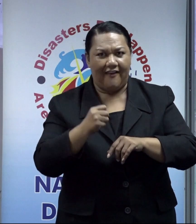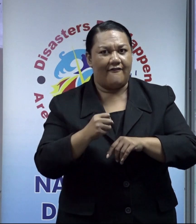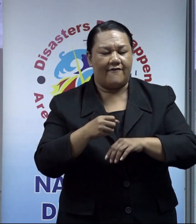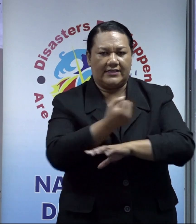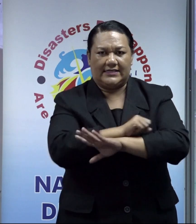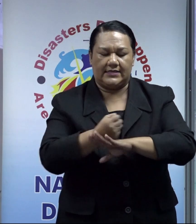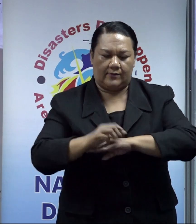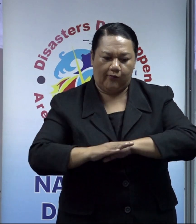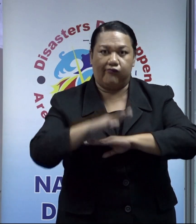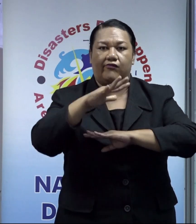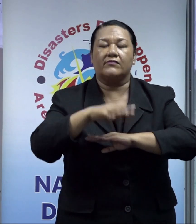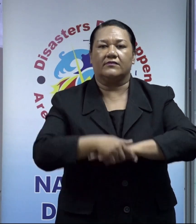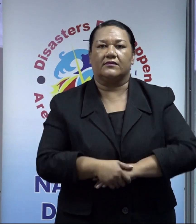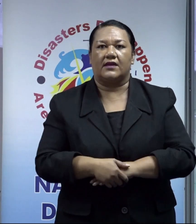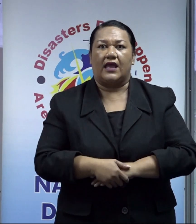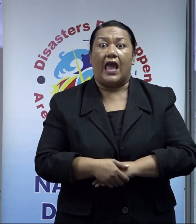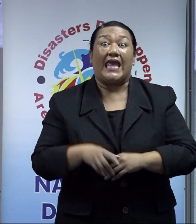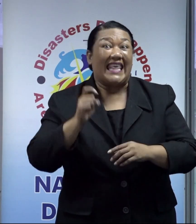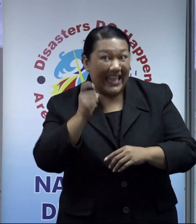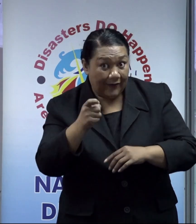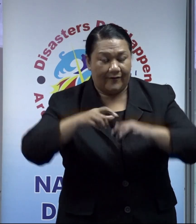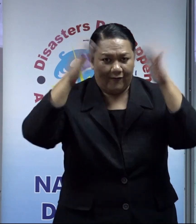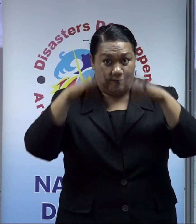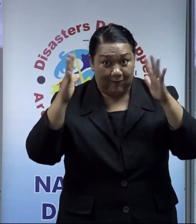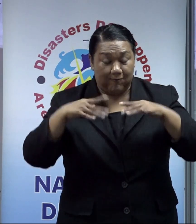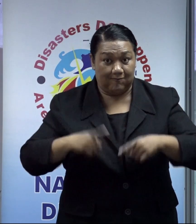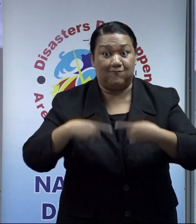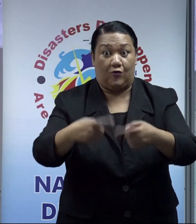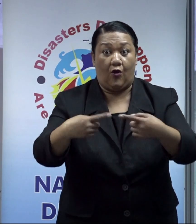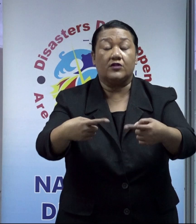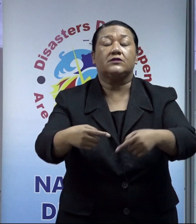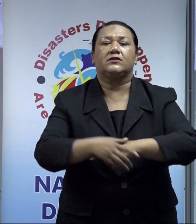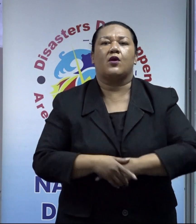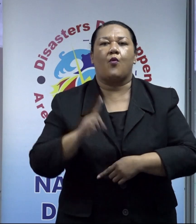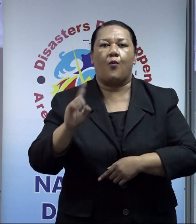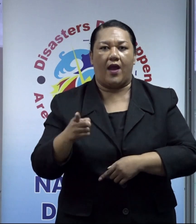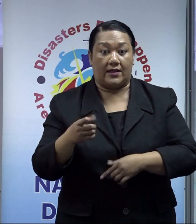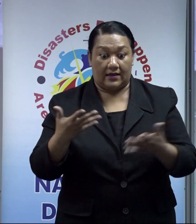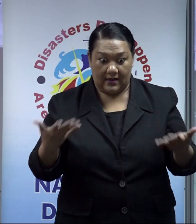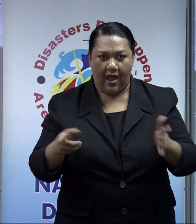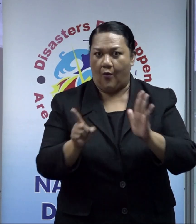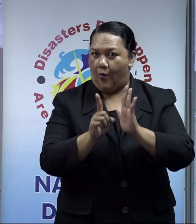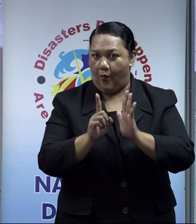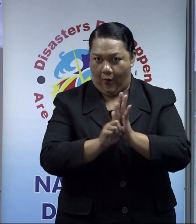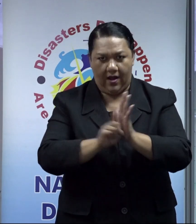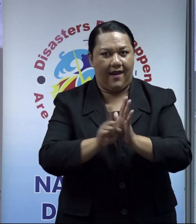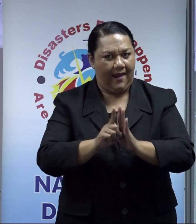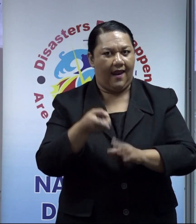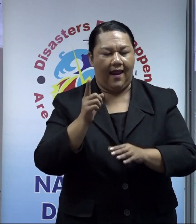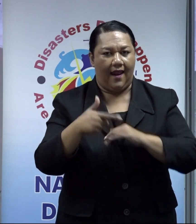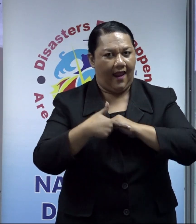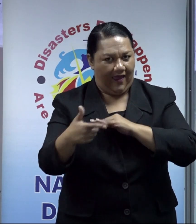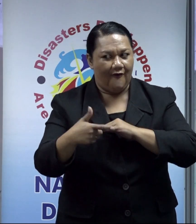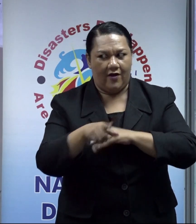rain and with rivers that I've mentioned earlier that are already reaching their warning level, this is going to be detrimental for this area. So as